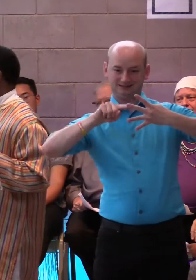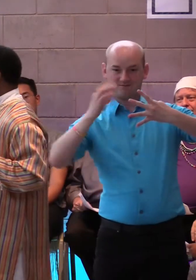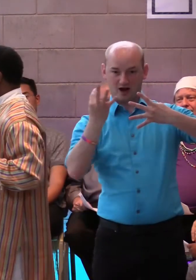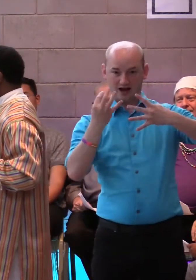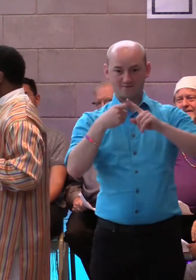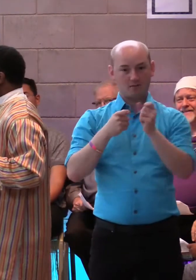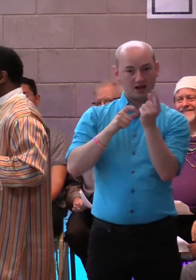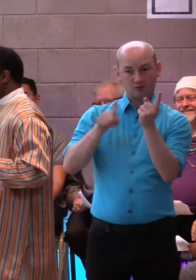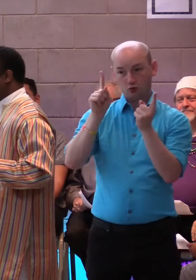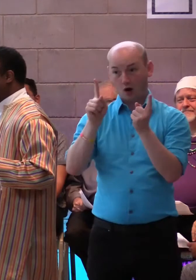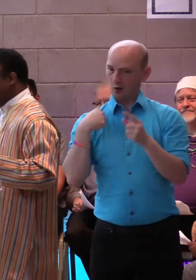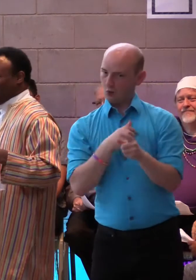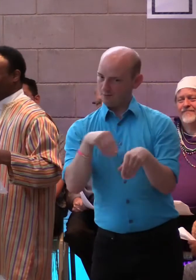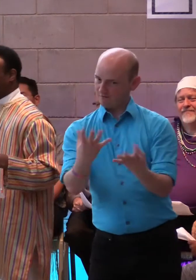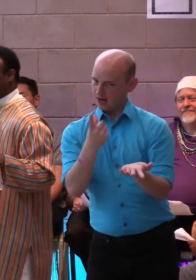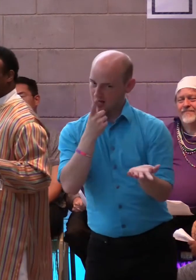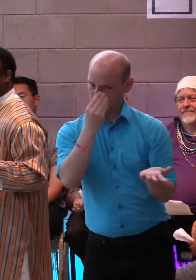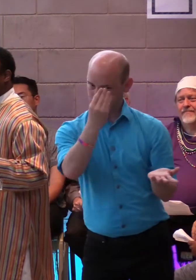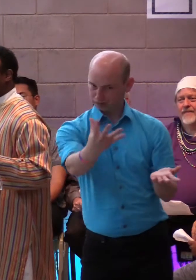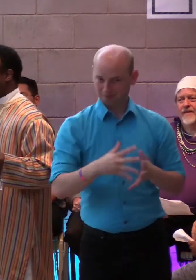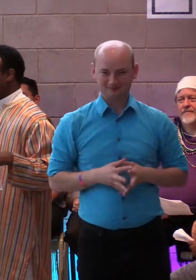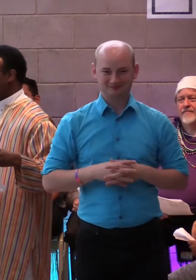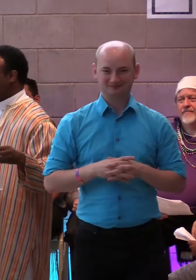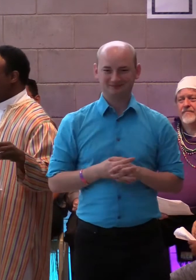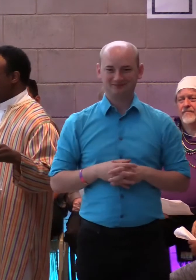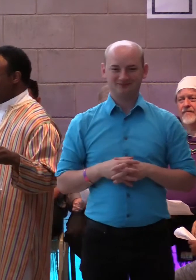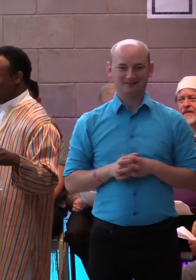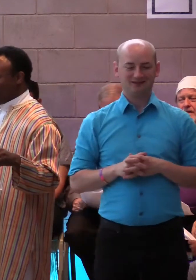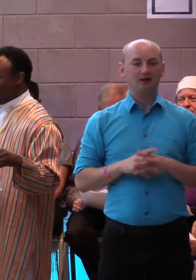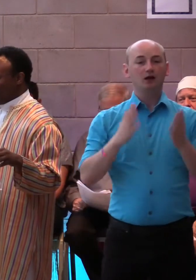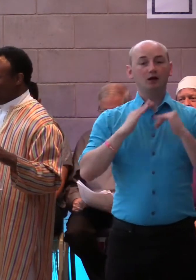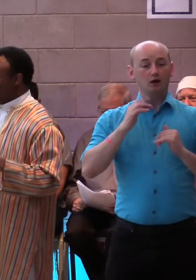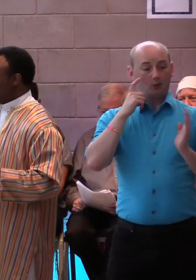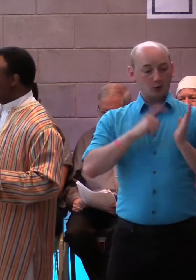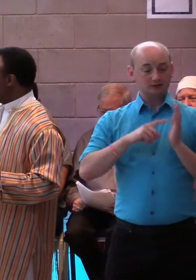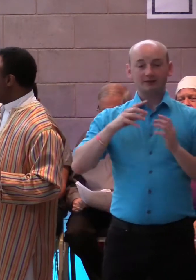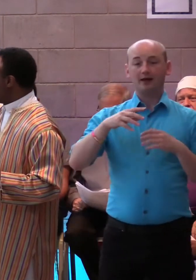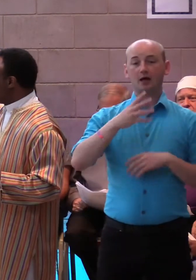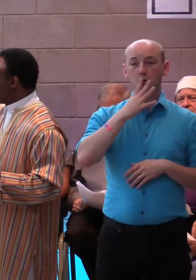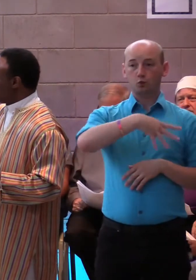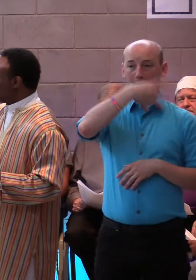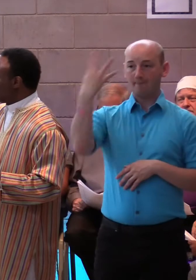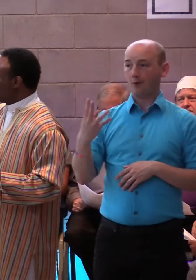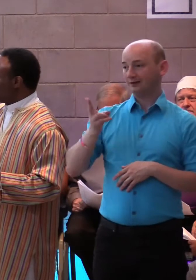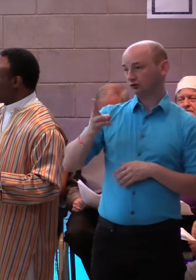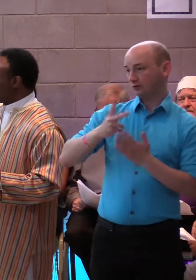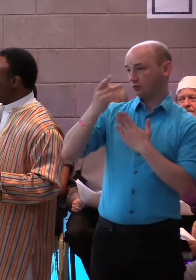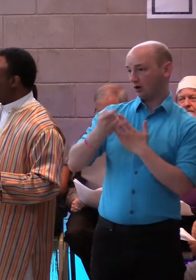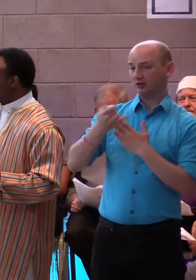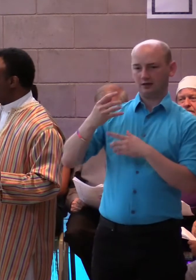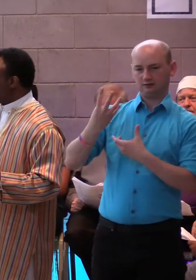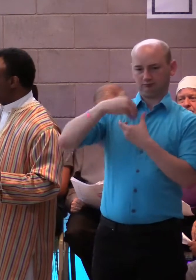Nice. And you'll notice in your program that the Rainbow History Project has been a part of our community. Back